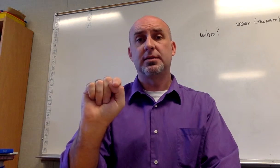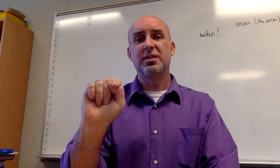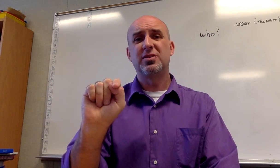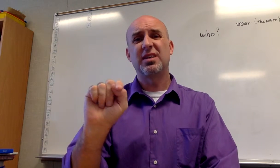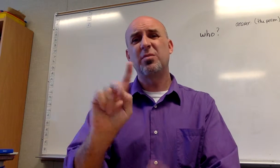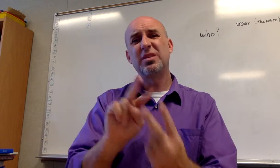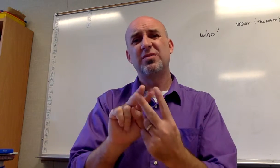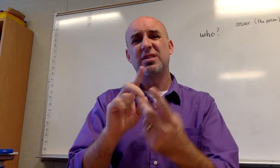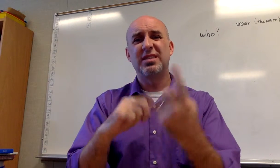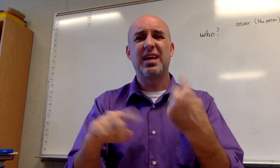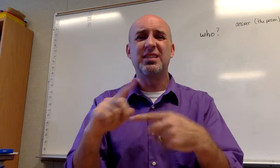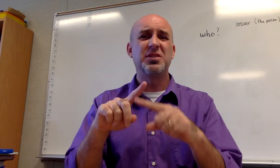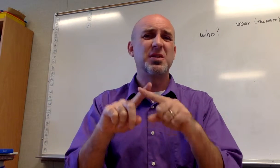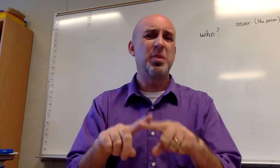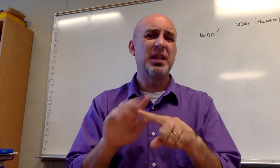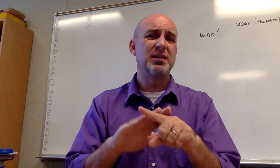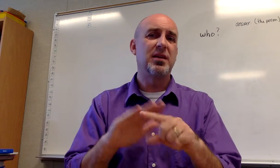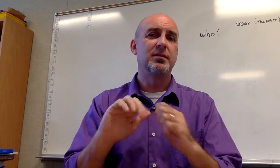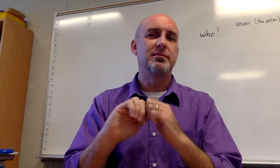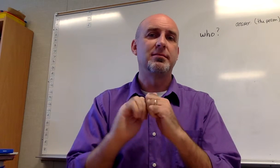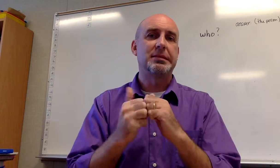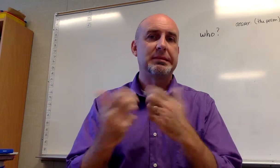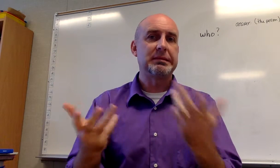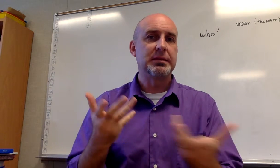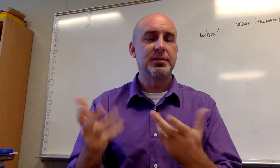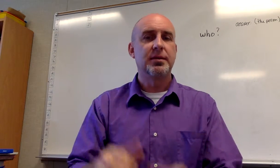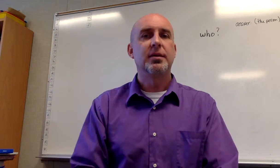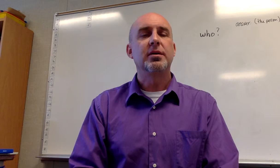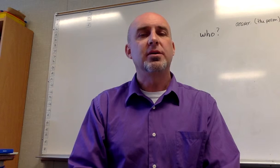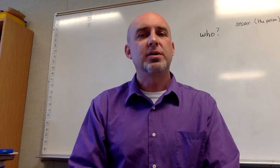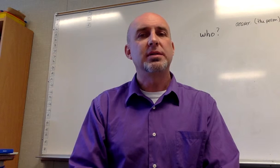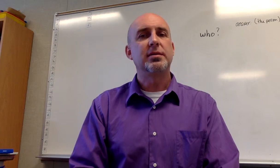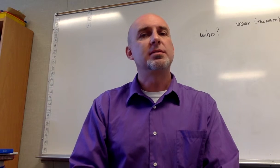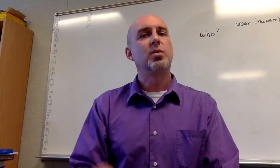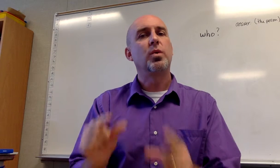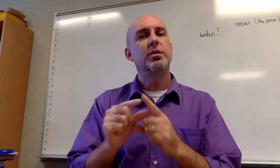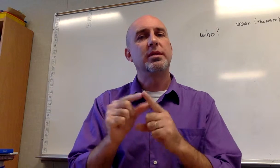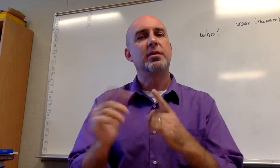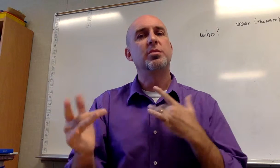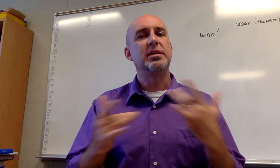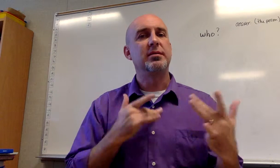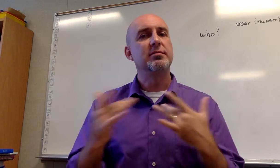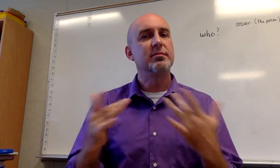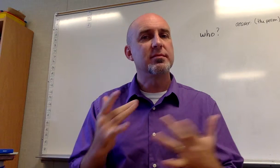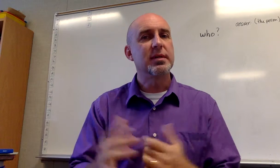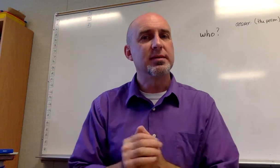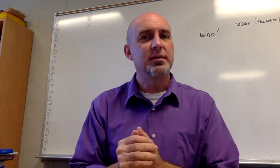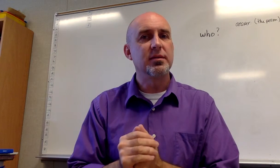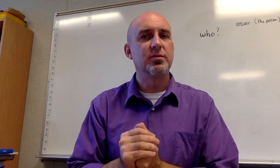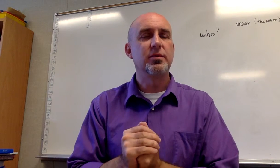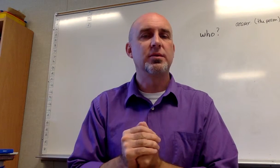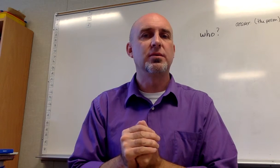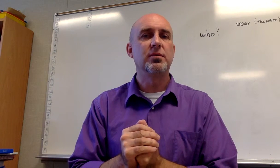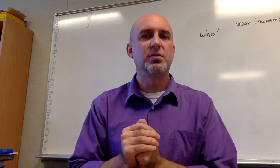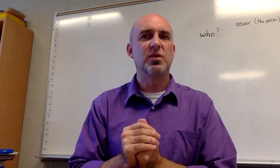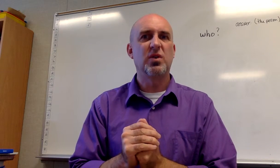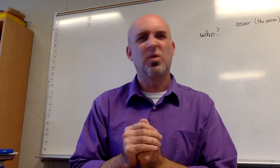And there's a couple different signs. It just depends on, it's a word that could be a sensitive word too, so you don't want